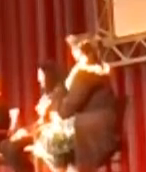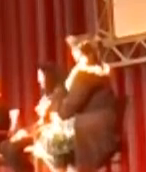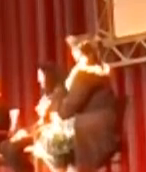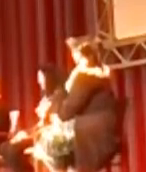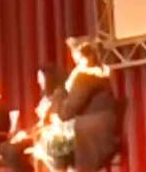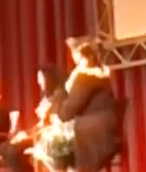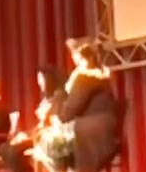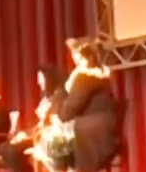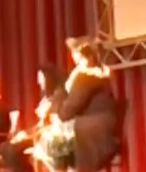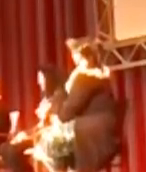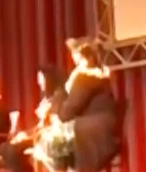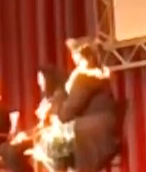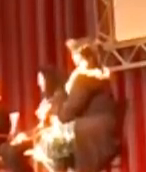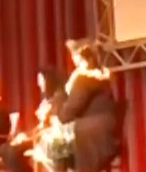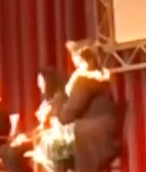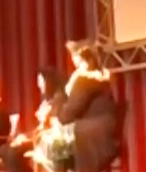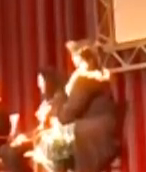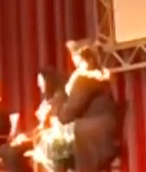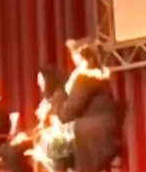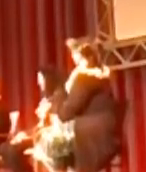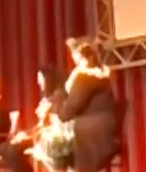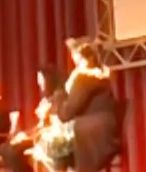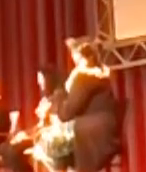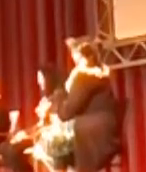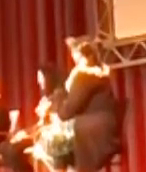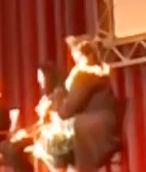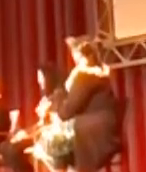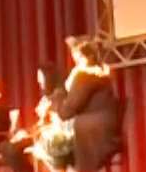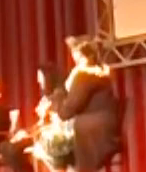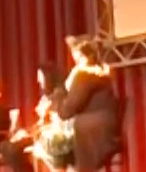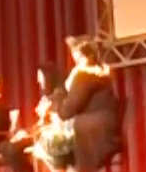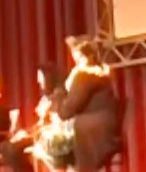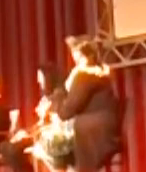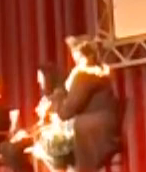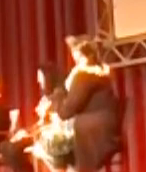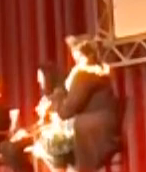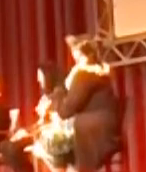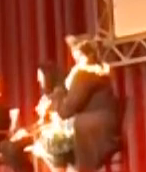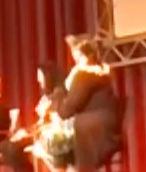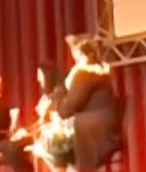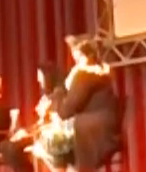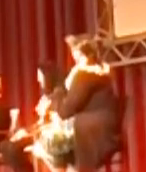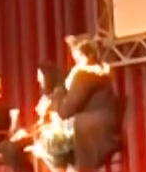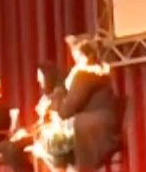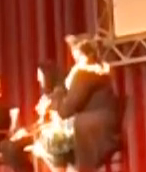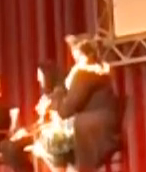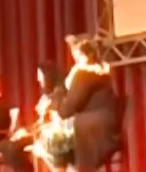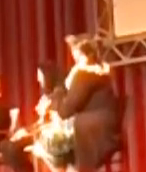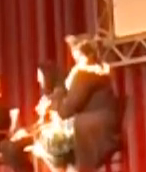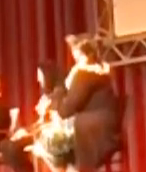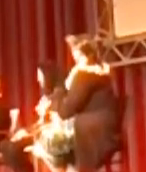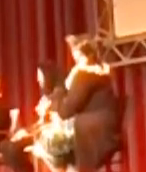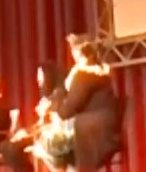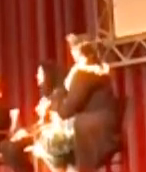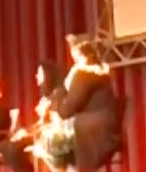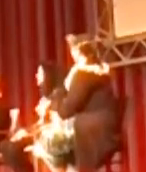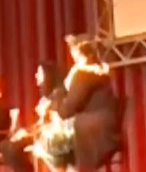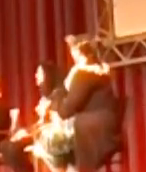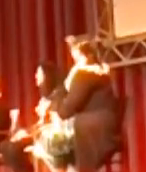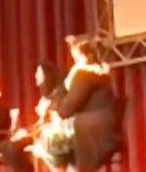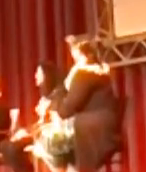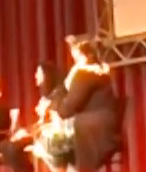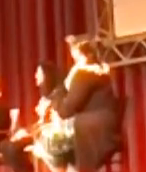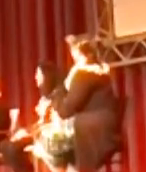think that answer that it's not as difficult as it looks, and that's what I don't quite understand, that